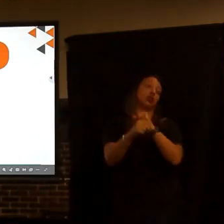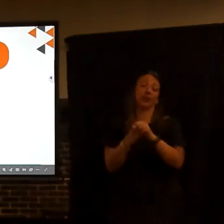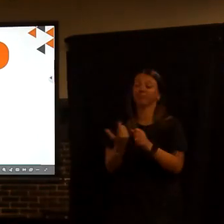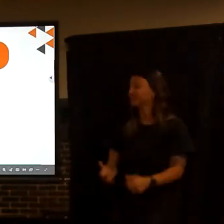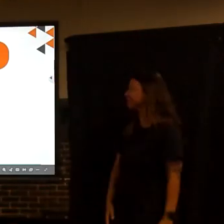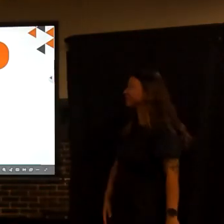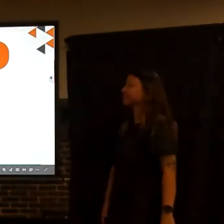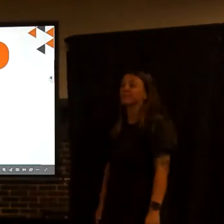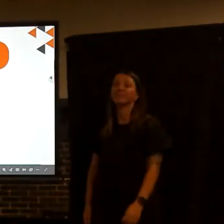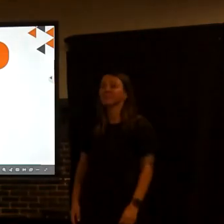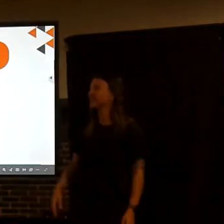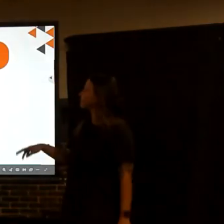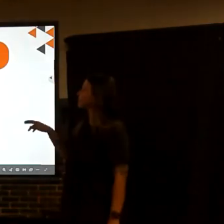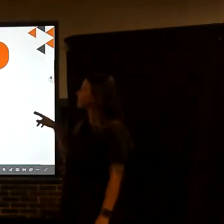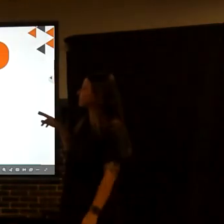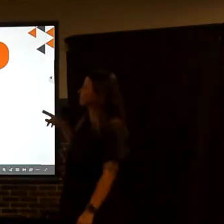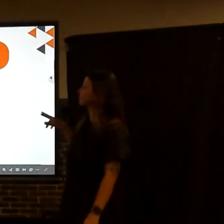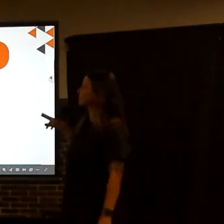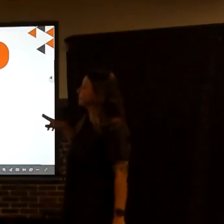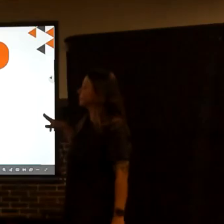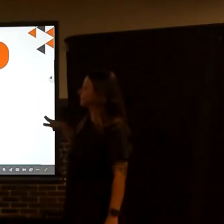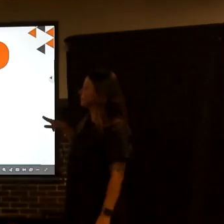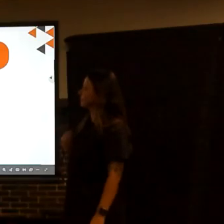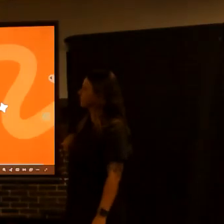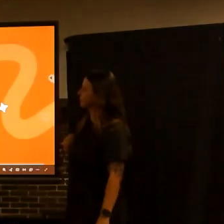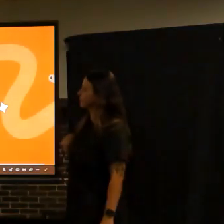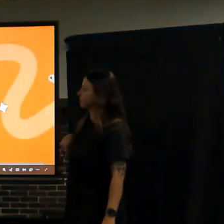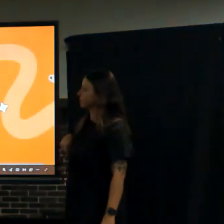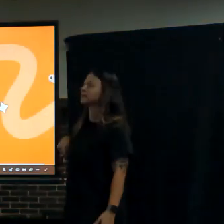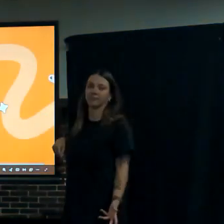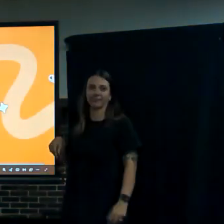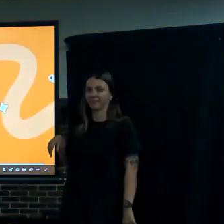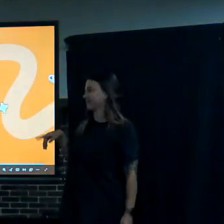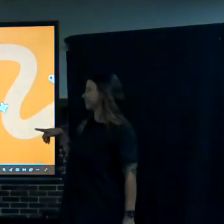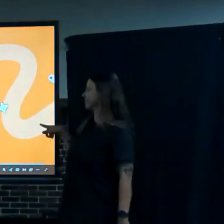builds character and responsibility. So that's something that we're doing this year.